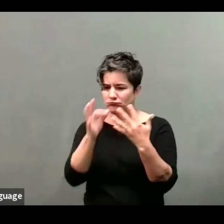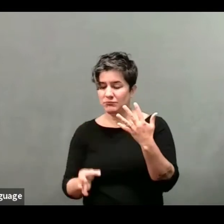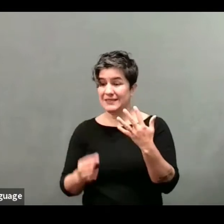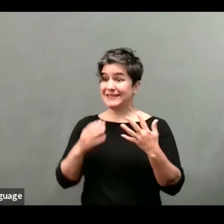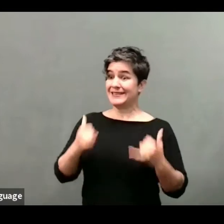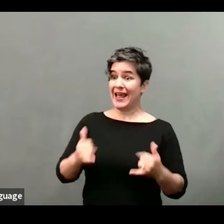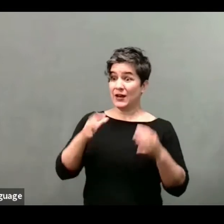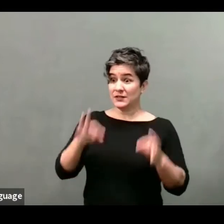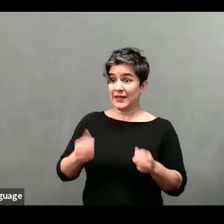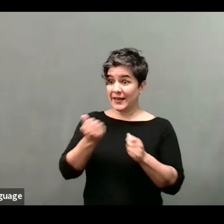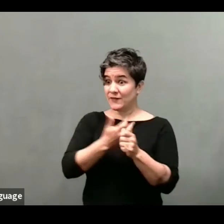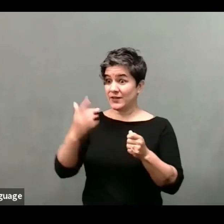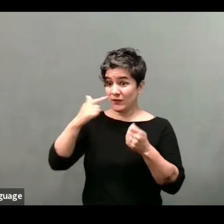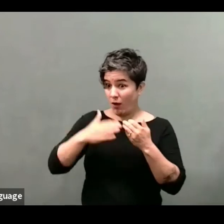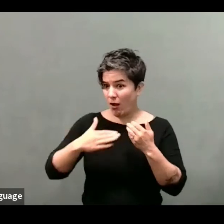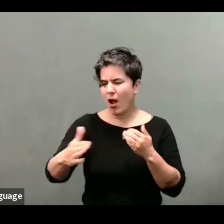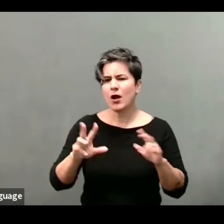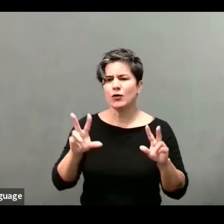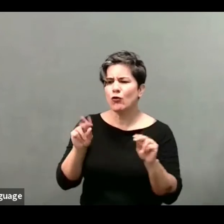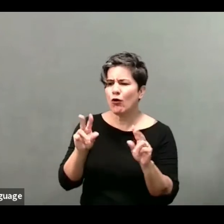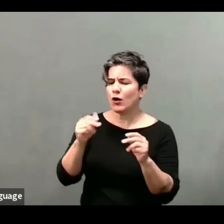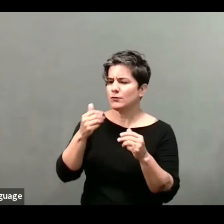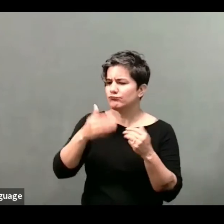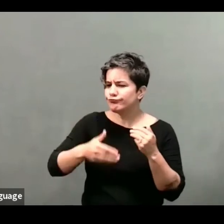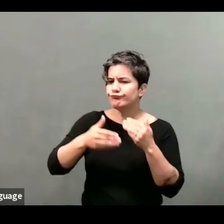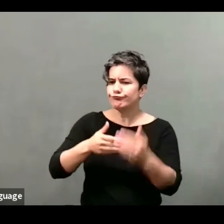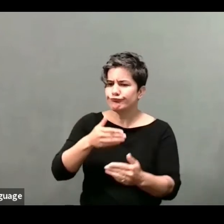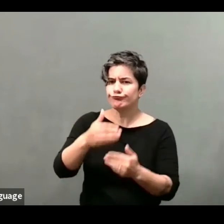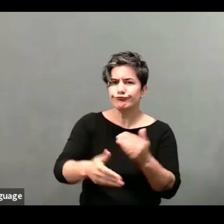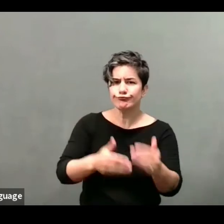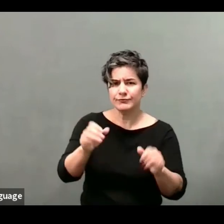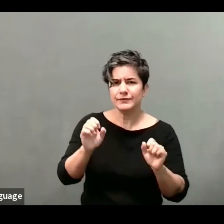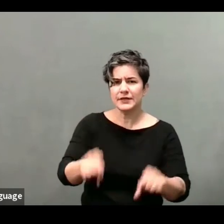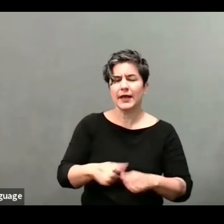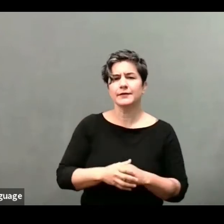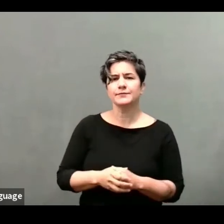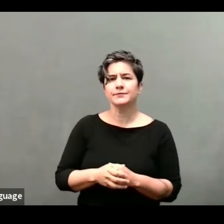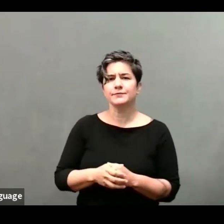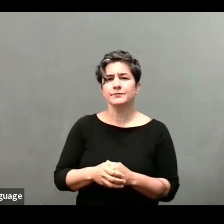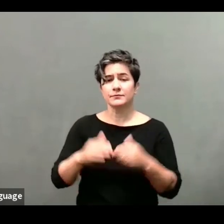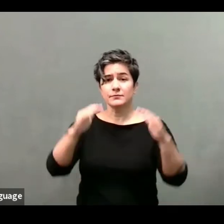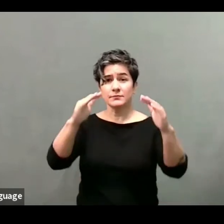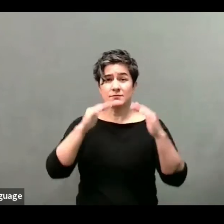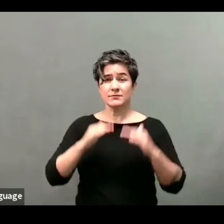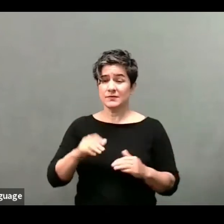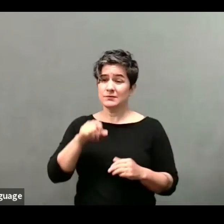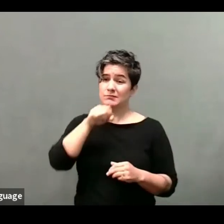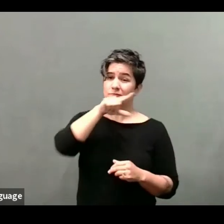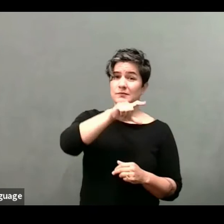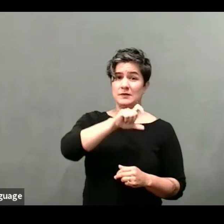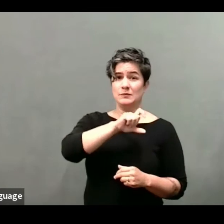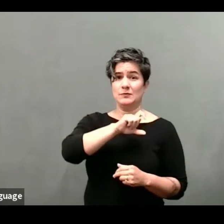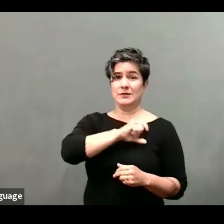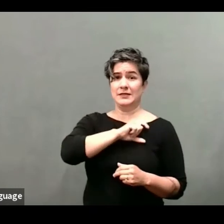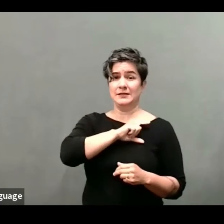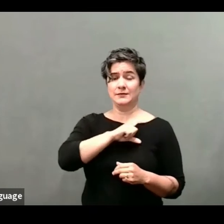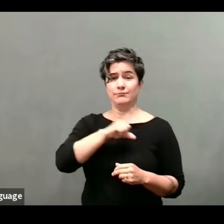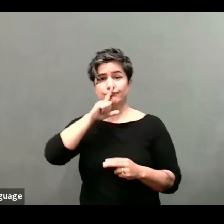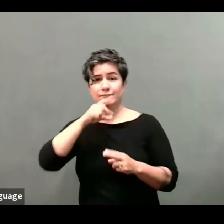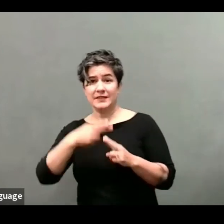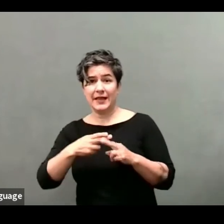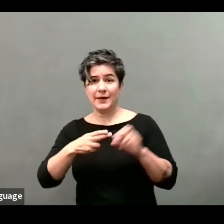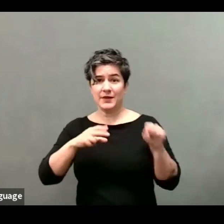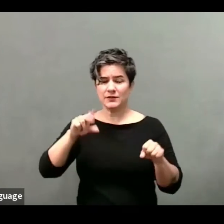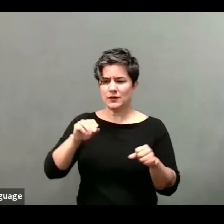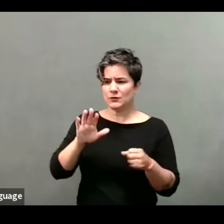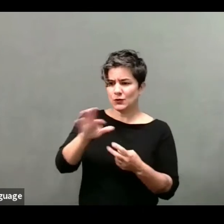know right off the bat what they want to do. Reporting to law enforcement versus making an anonymous report. We're very lucky in Oregon